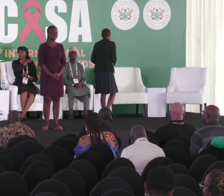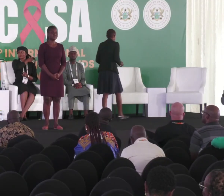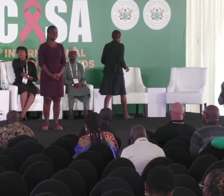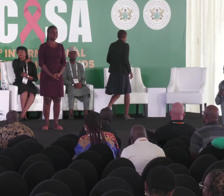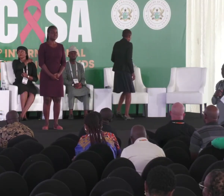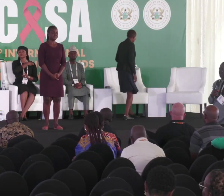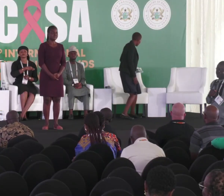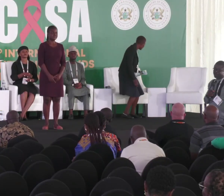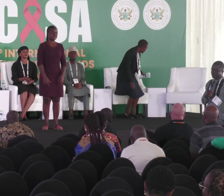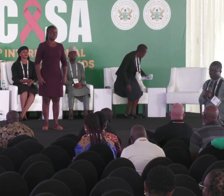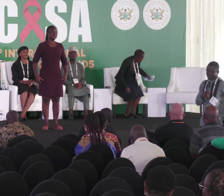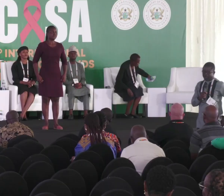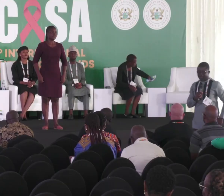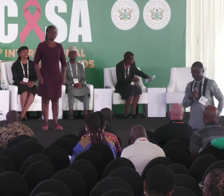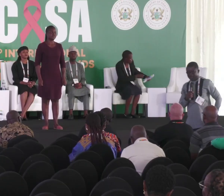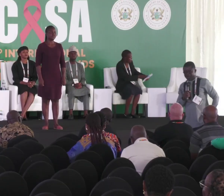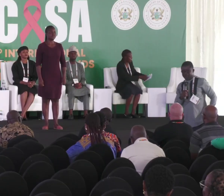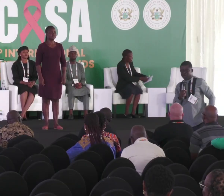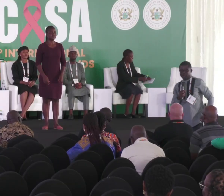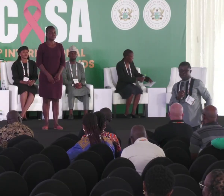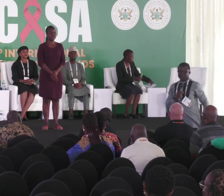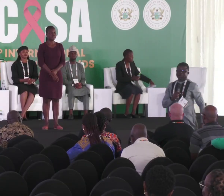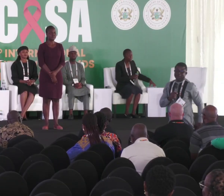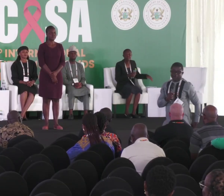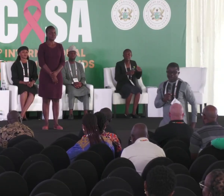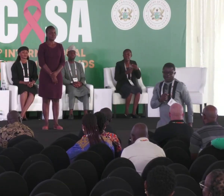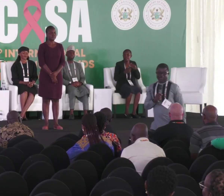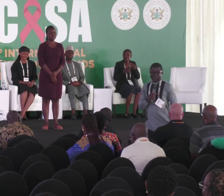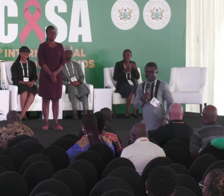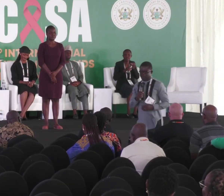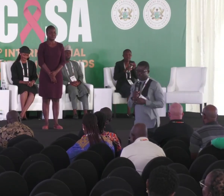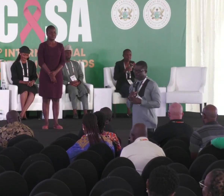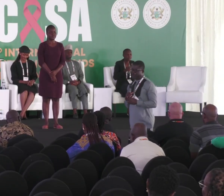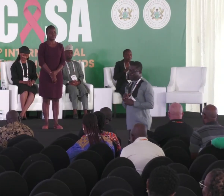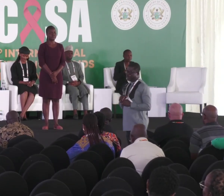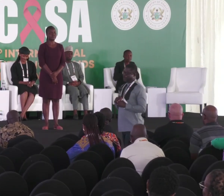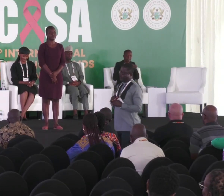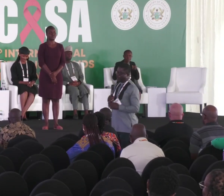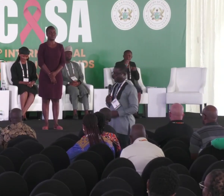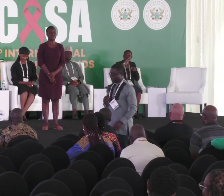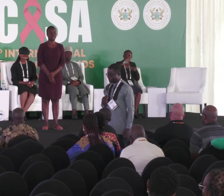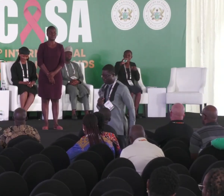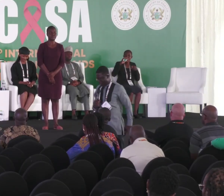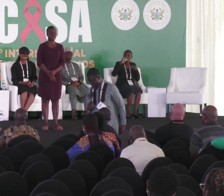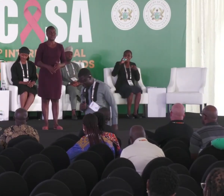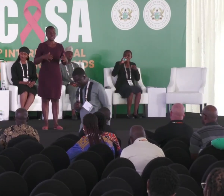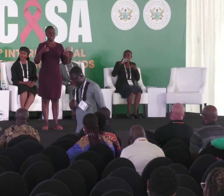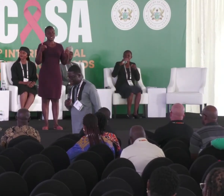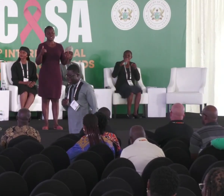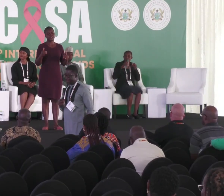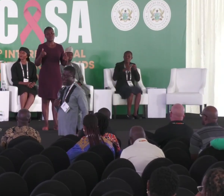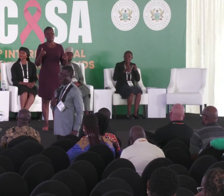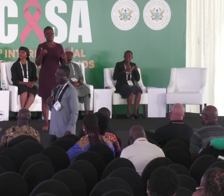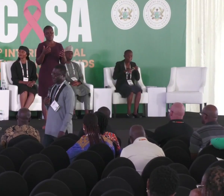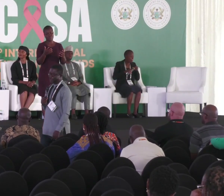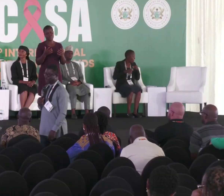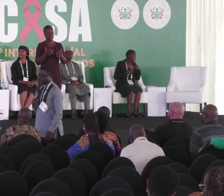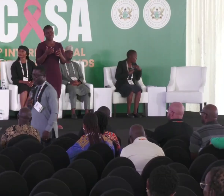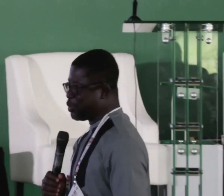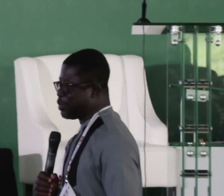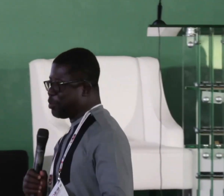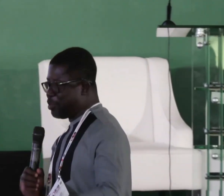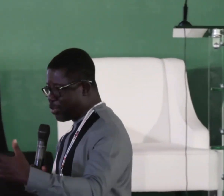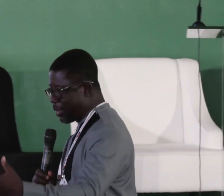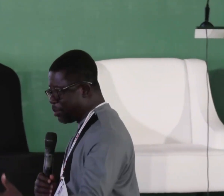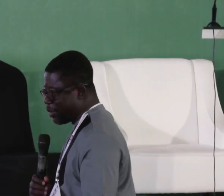we started from PEP to willingness to recommend PrEP, and now